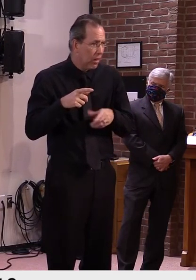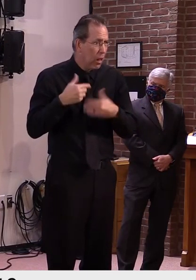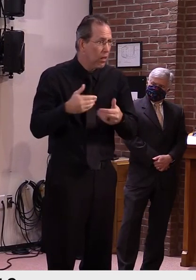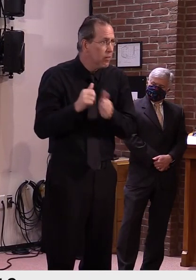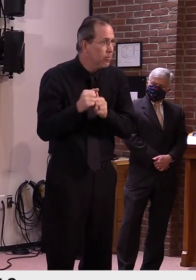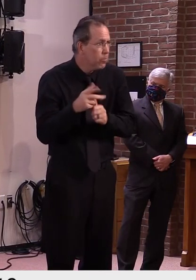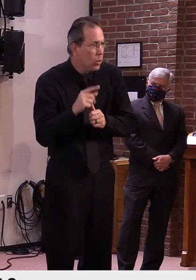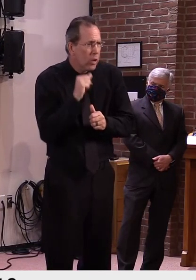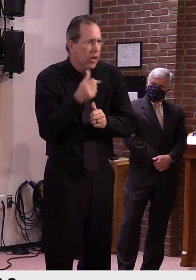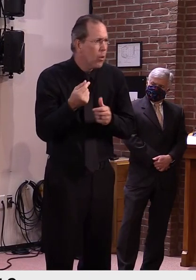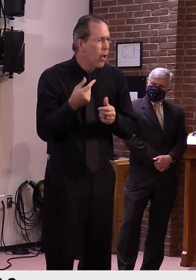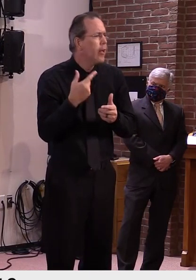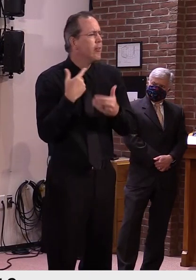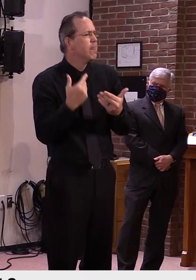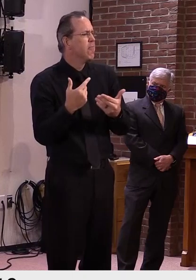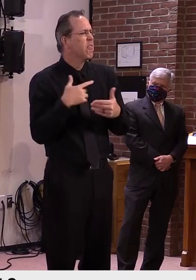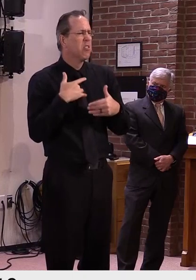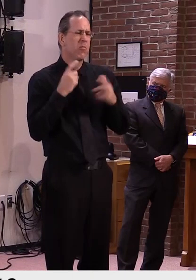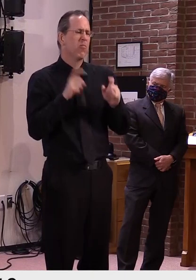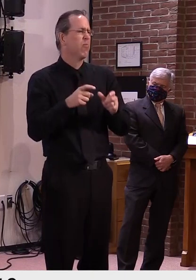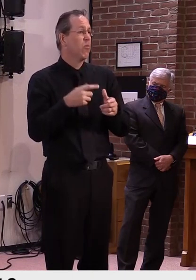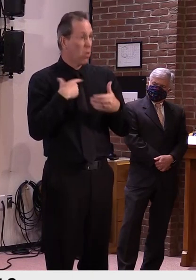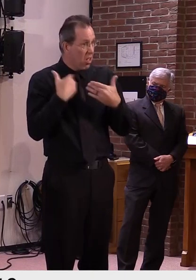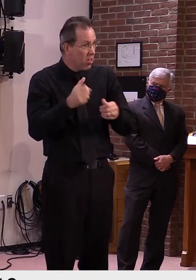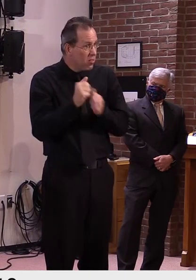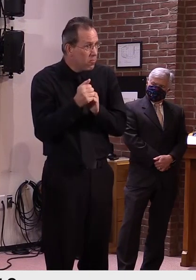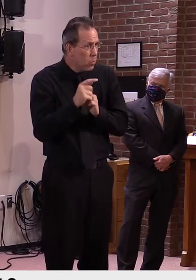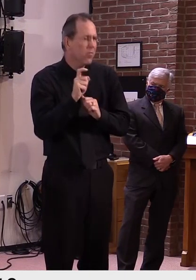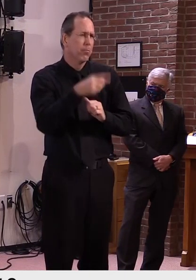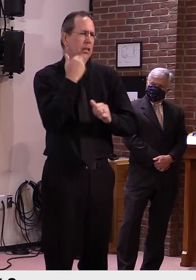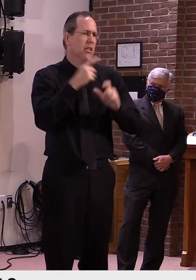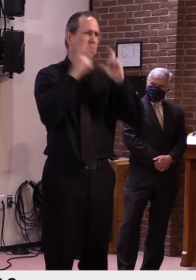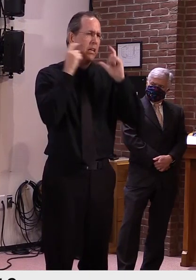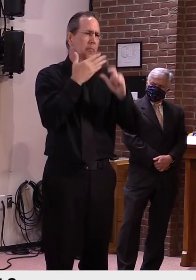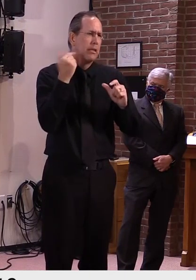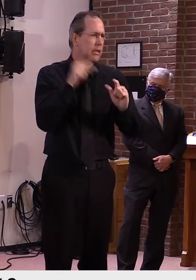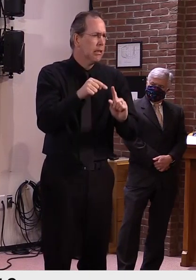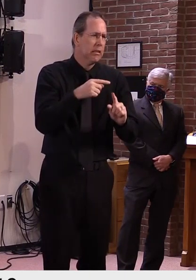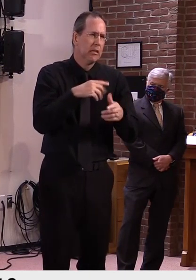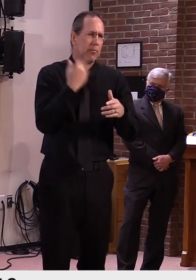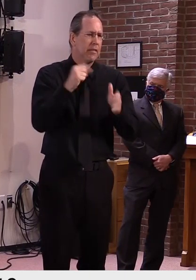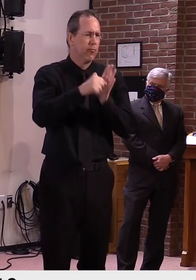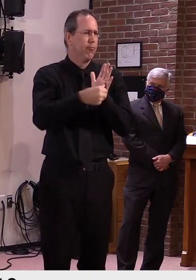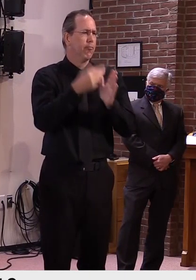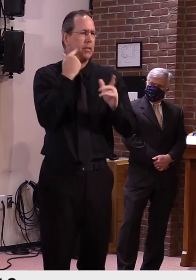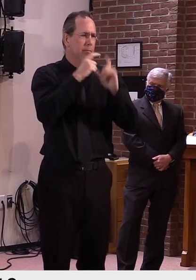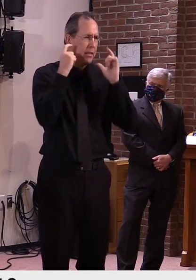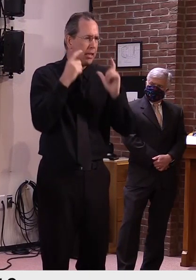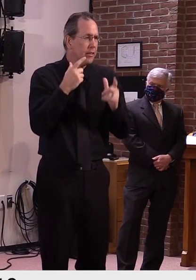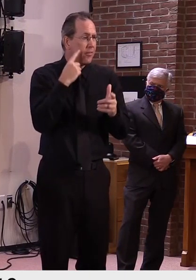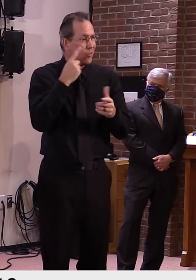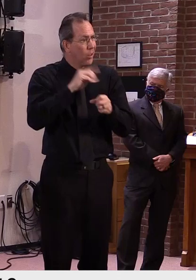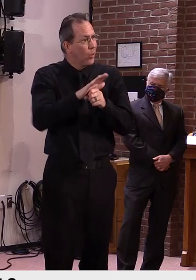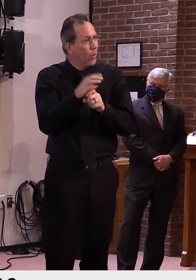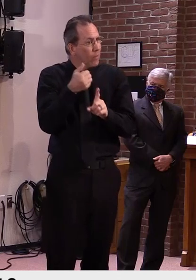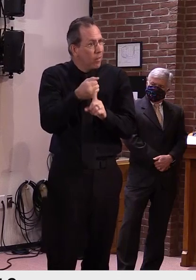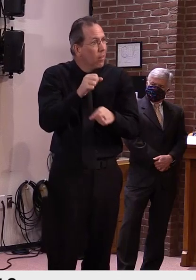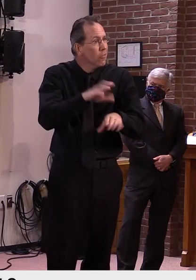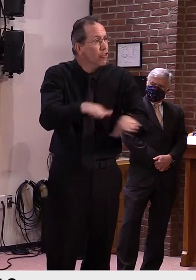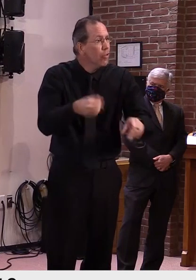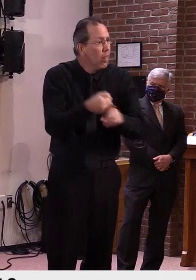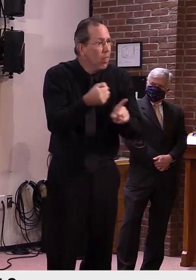spread, because the spread of the virus can happen to kids and as well as adults. So we